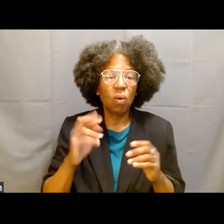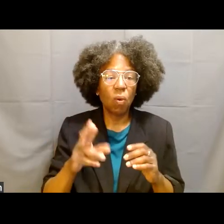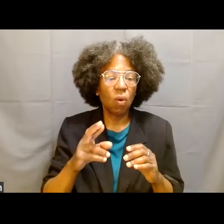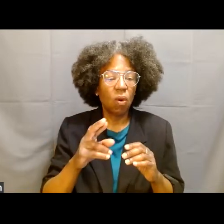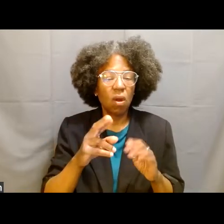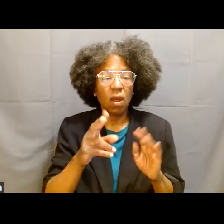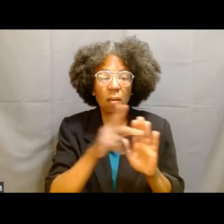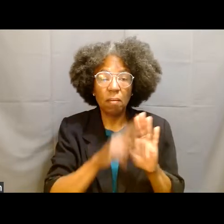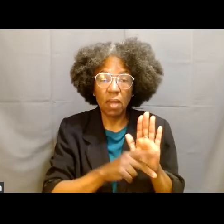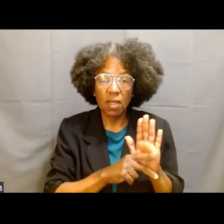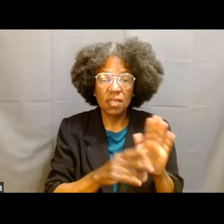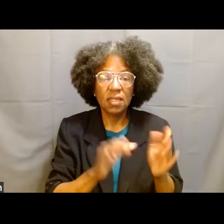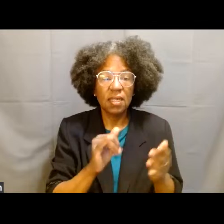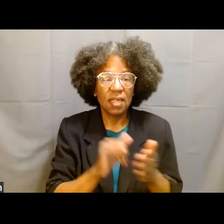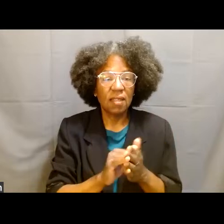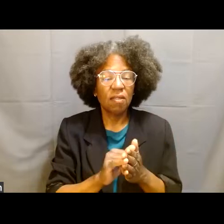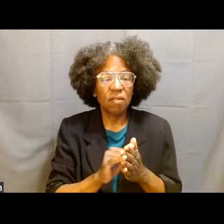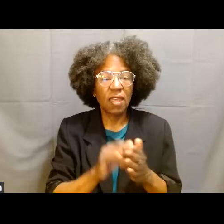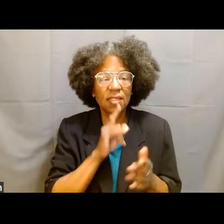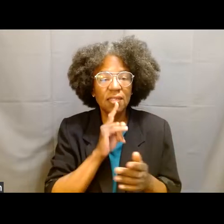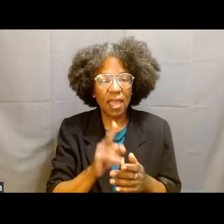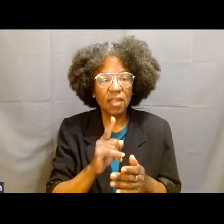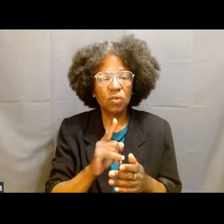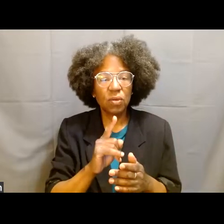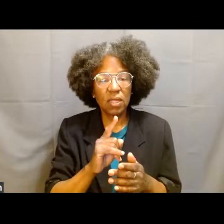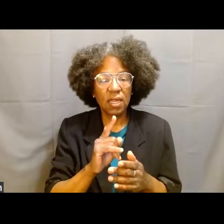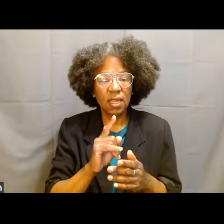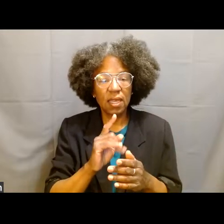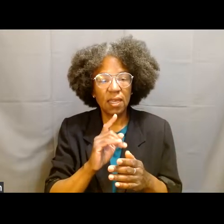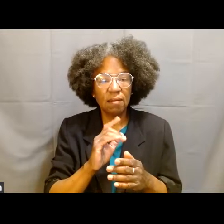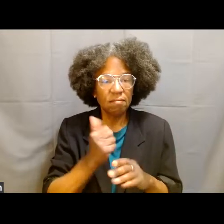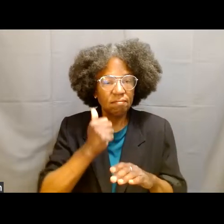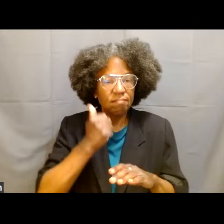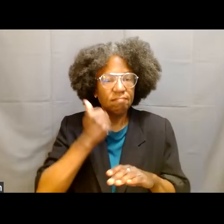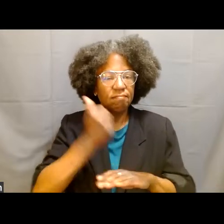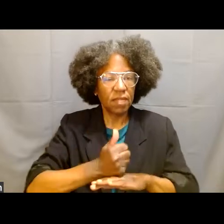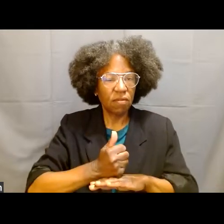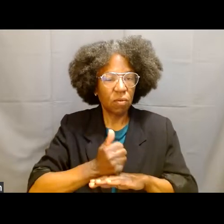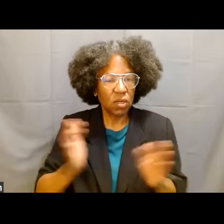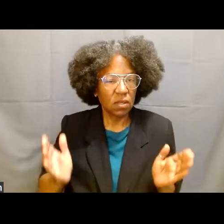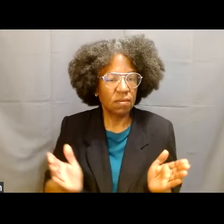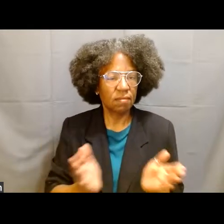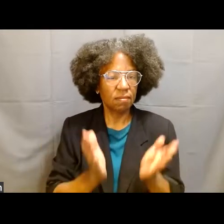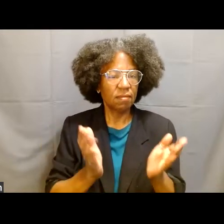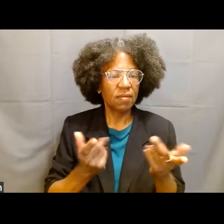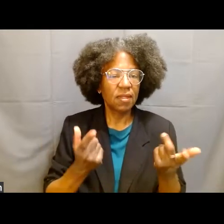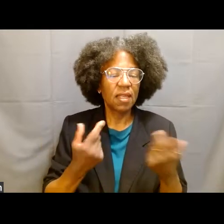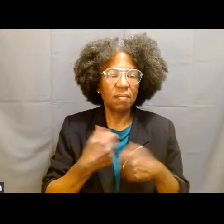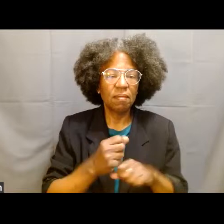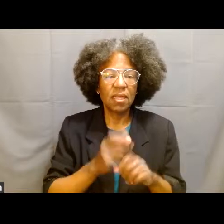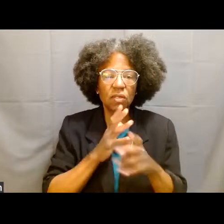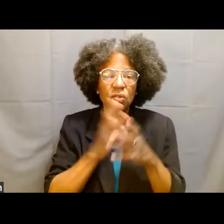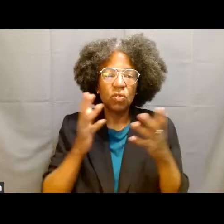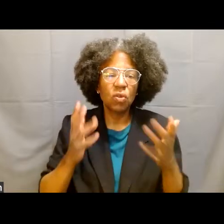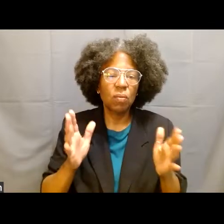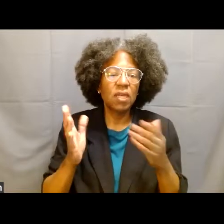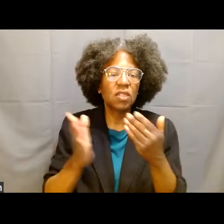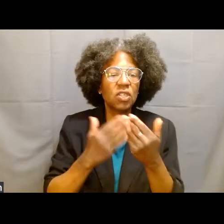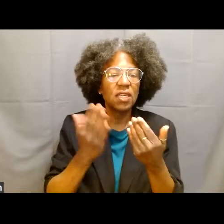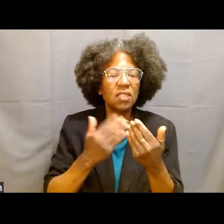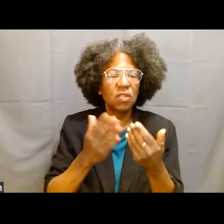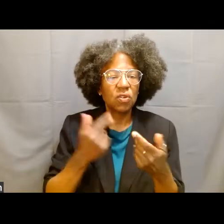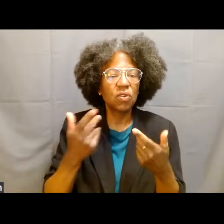actually enforced. It really just makes it so much easier for them to keep